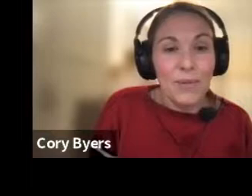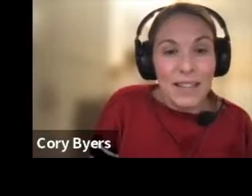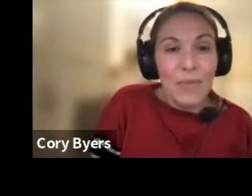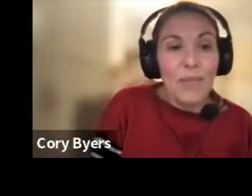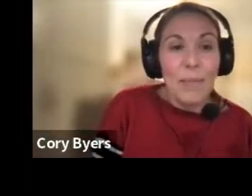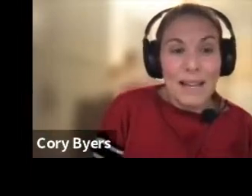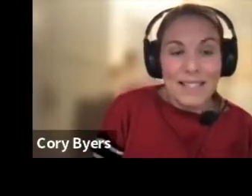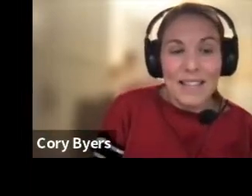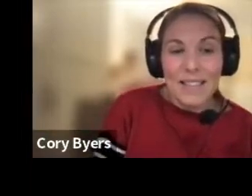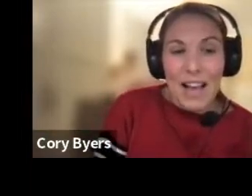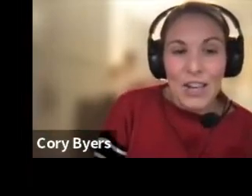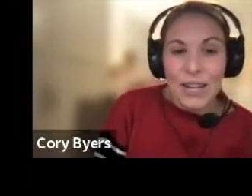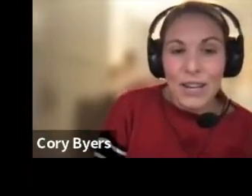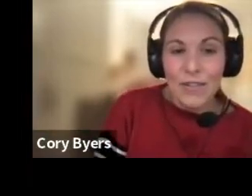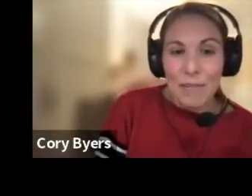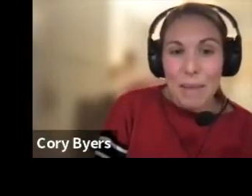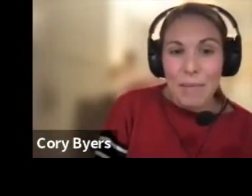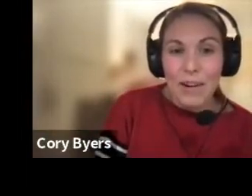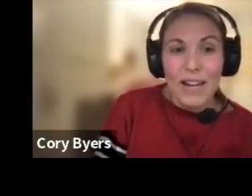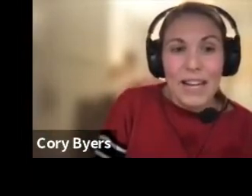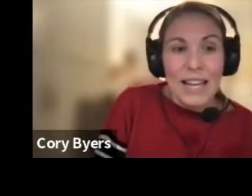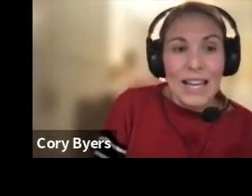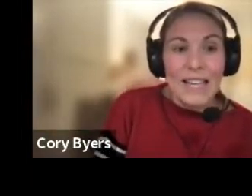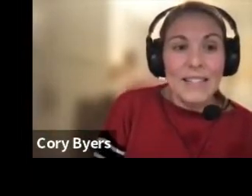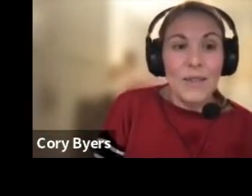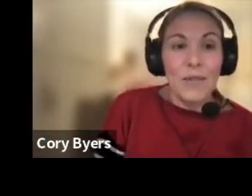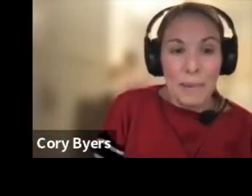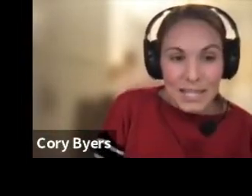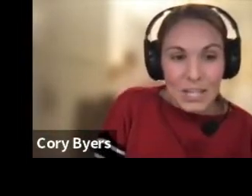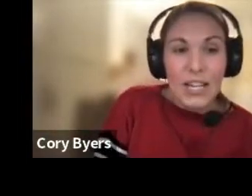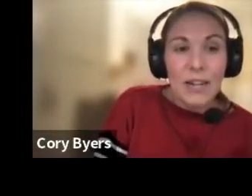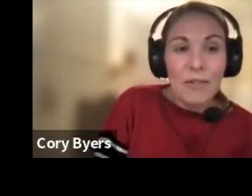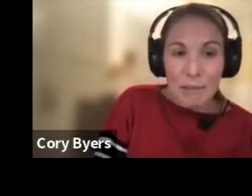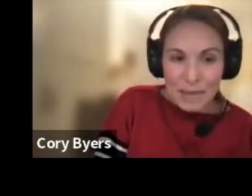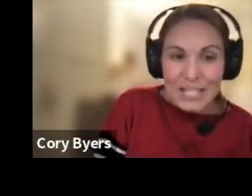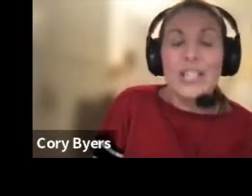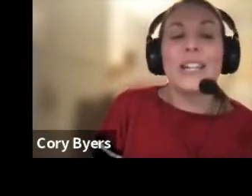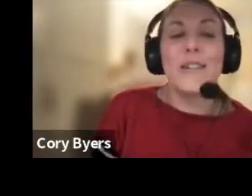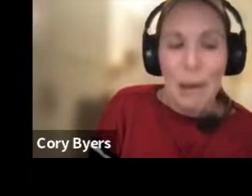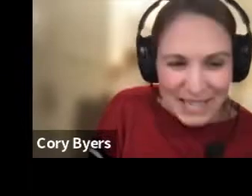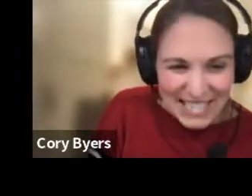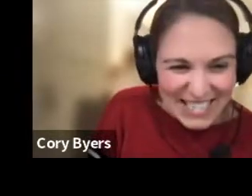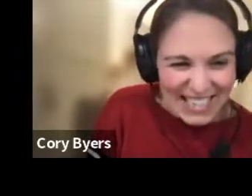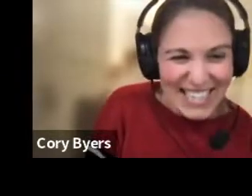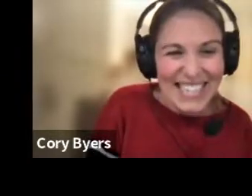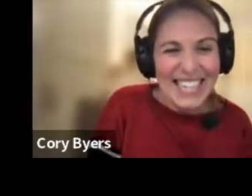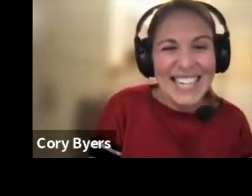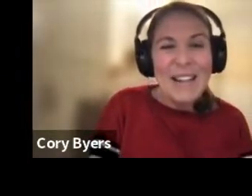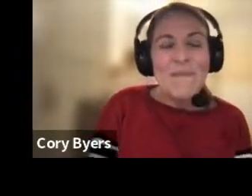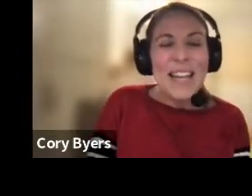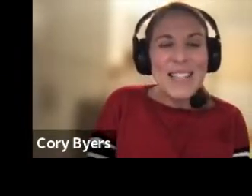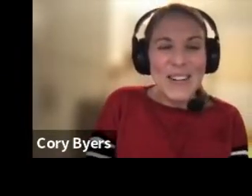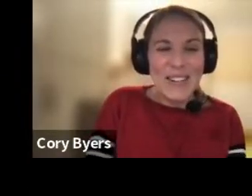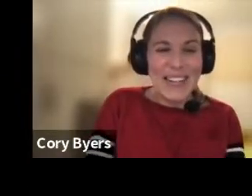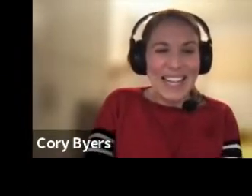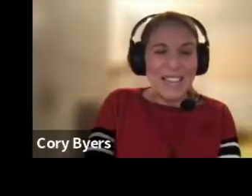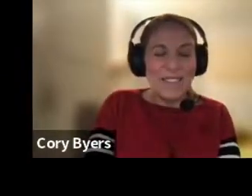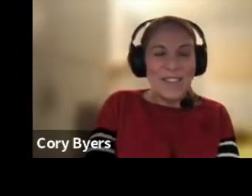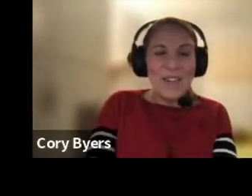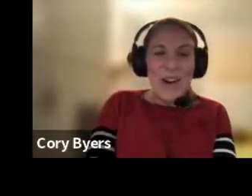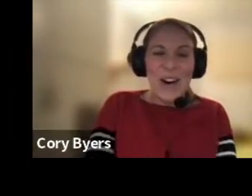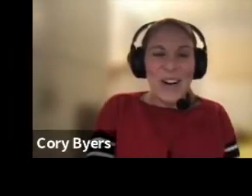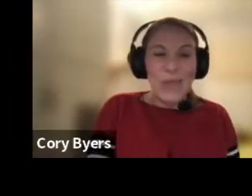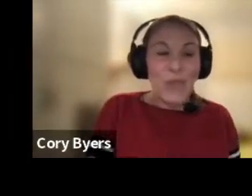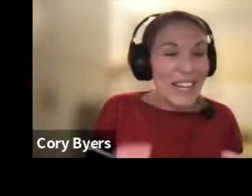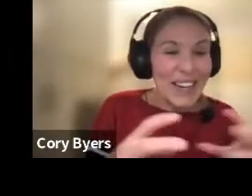But really, the best thing that you can remember is repetition, repetition, repetition. So if